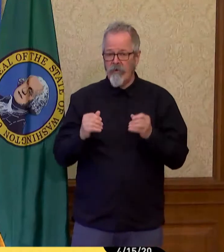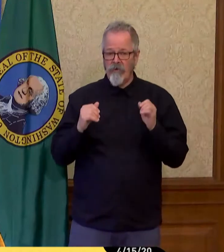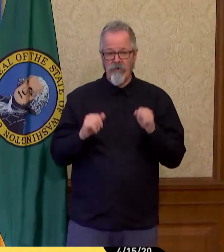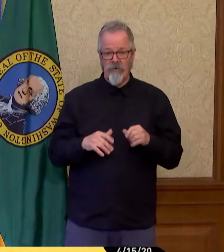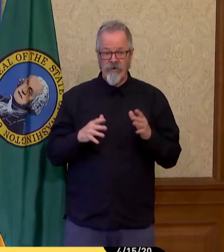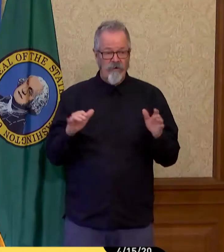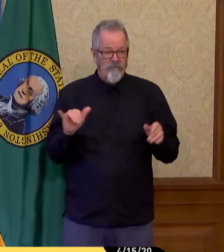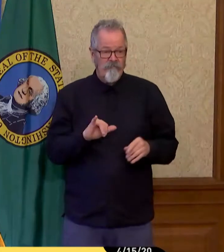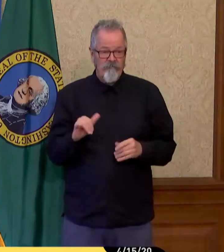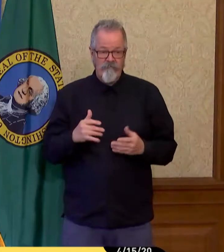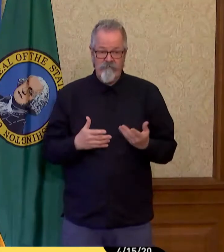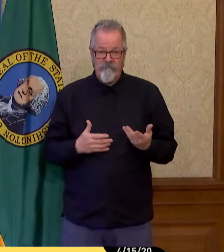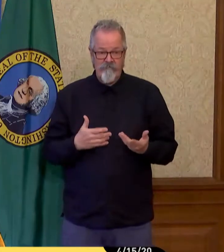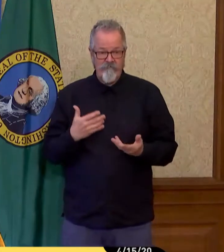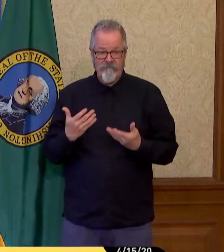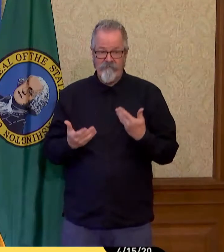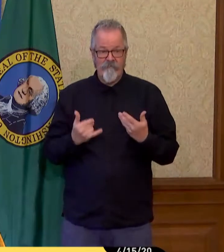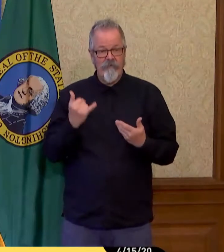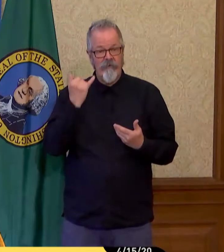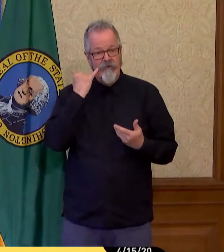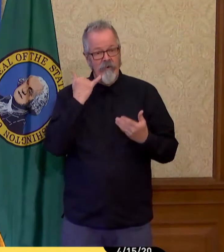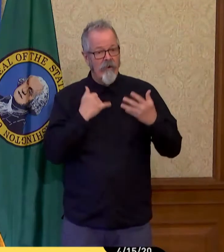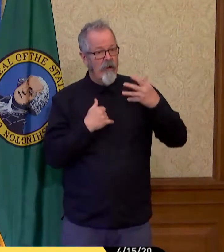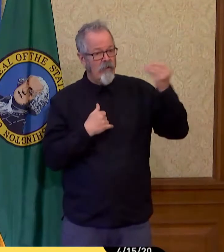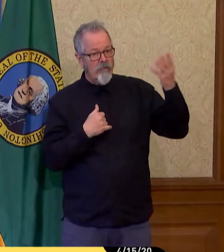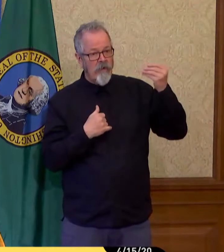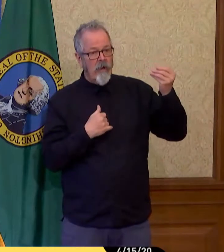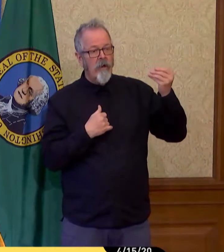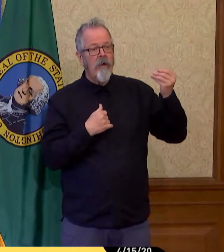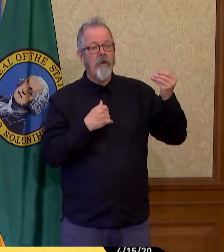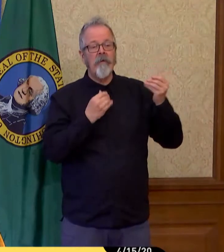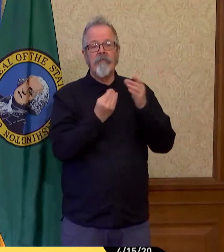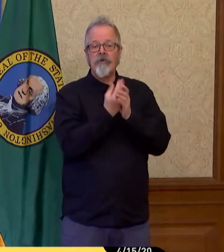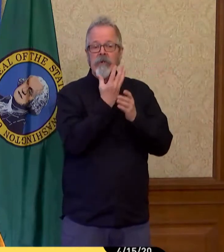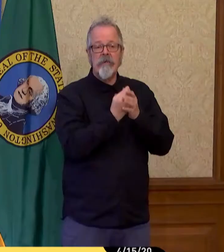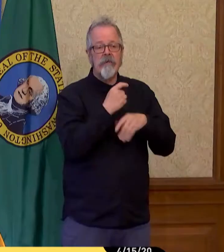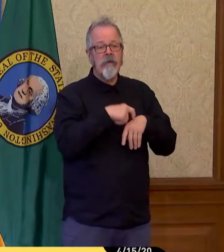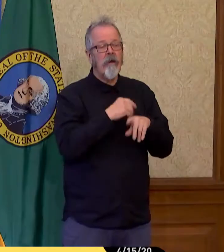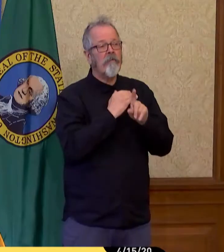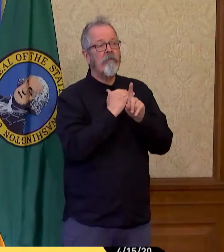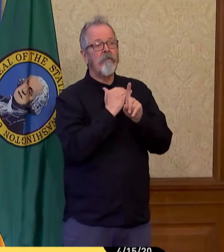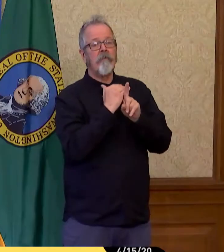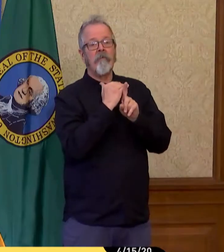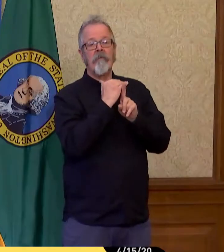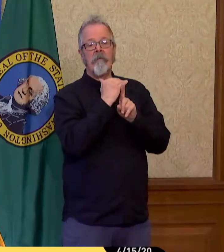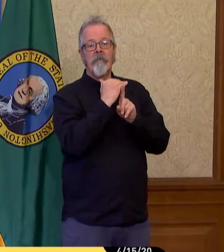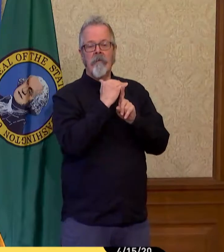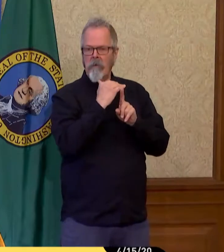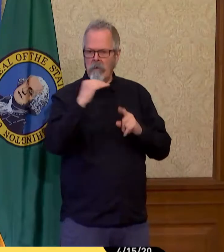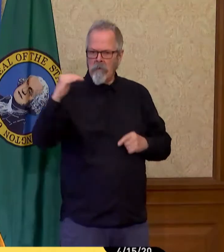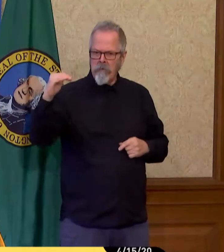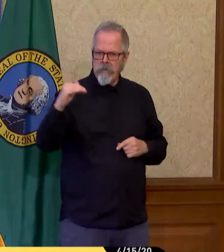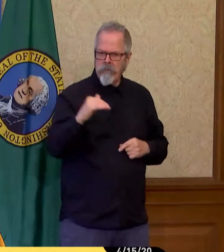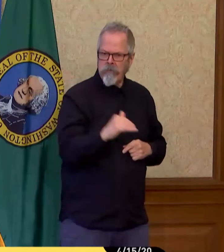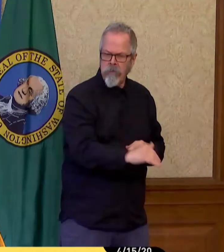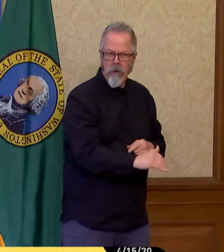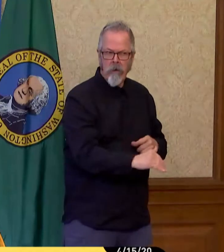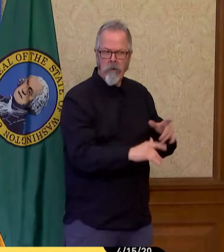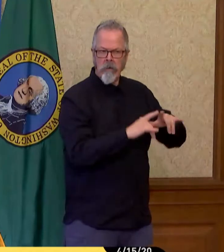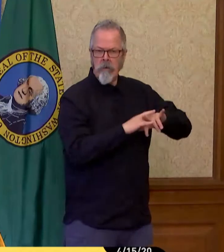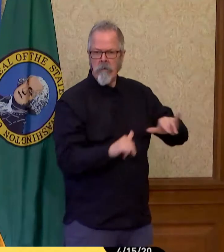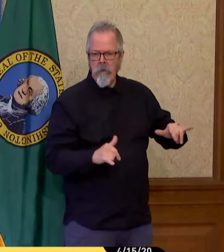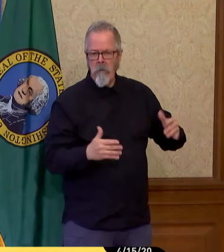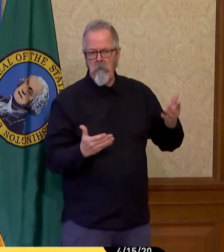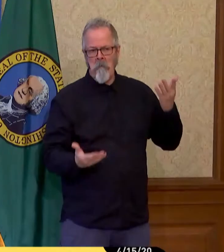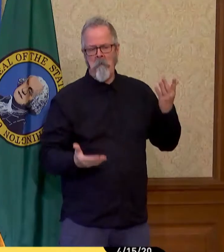change that? Possibly. Our testing protocols, we now have identified people that can get into these